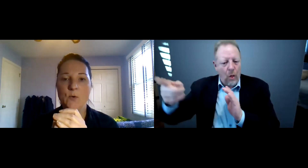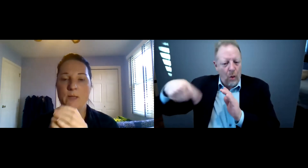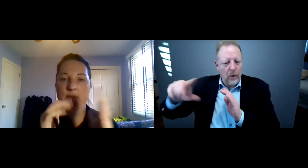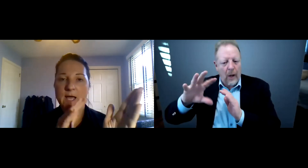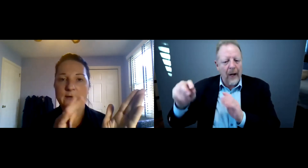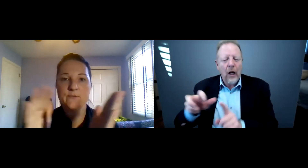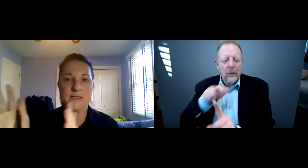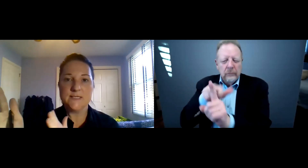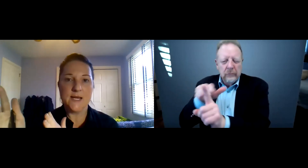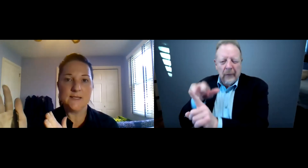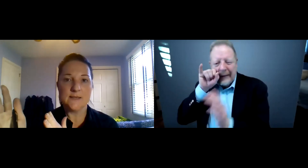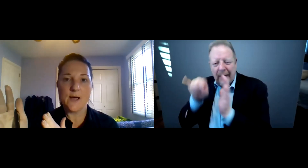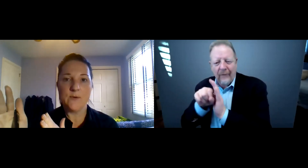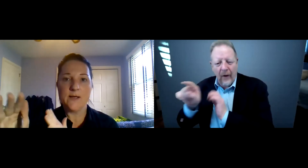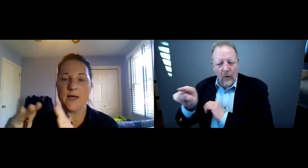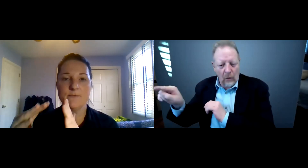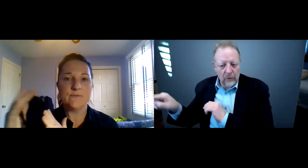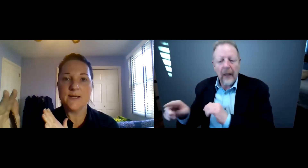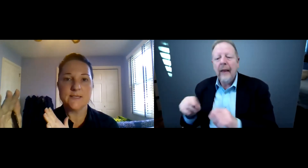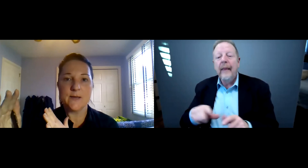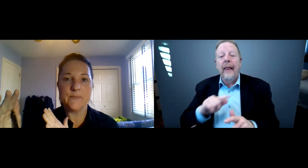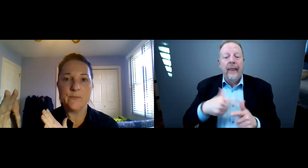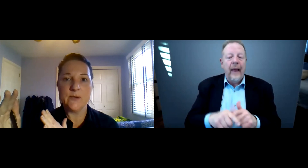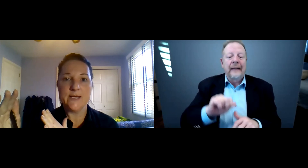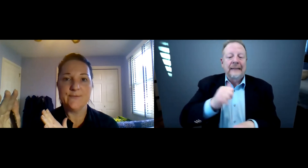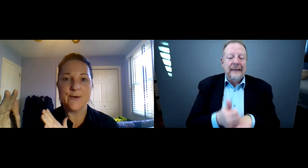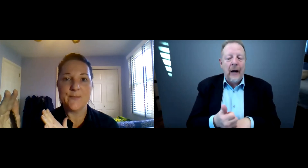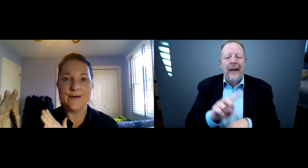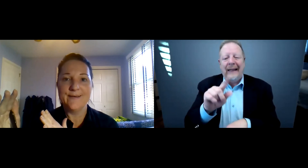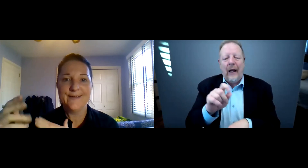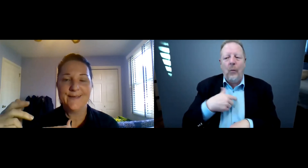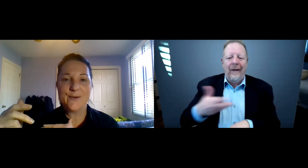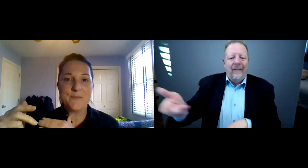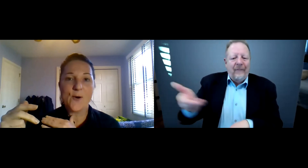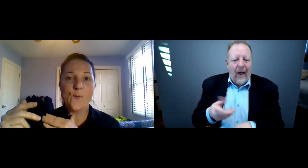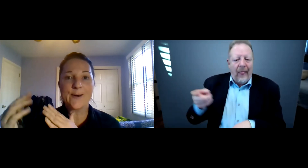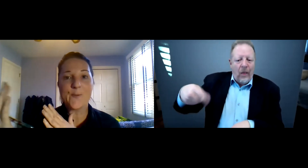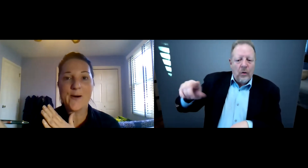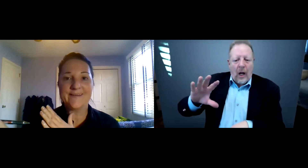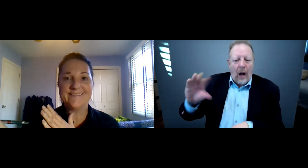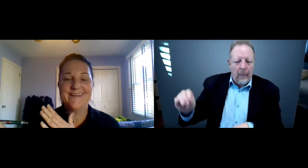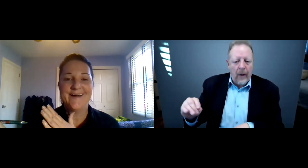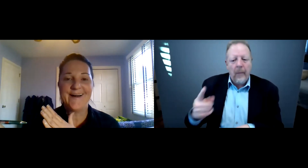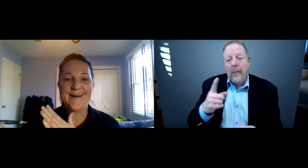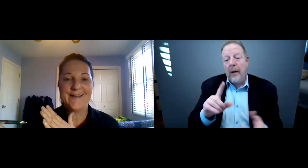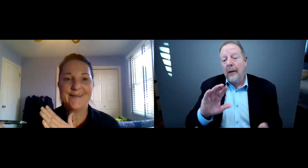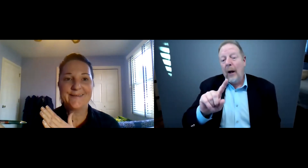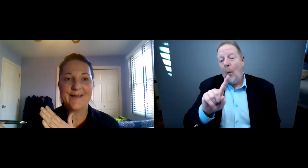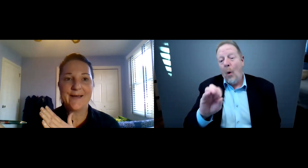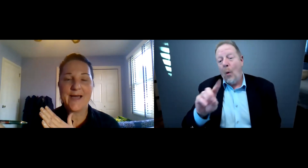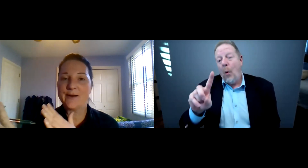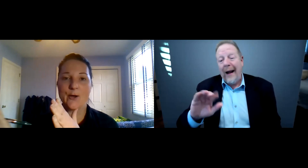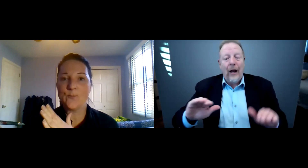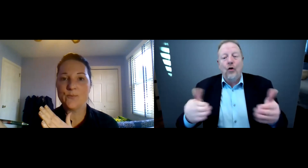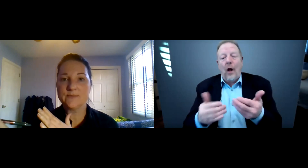target people and maybe have a date that we kind of invite them and we give them, maybe a 101